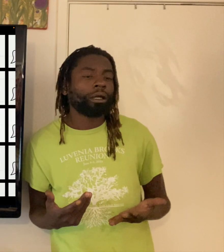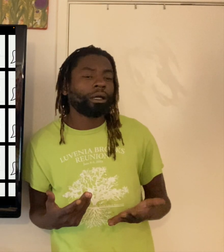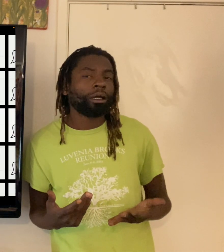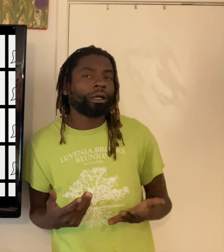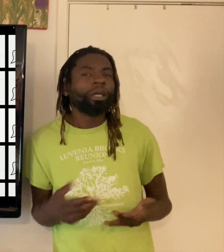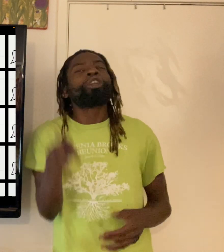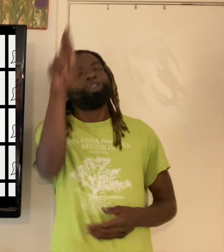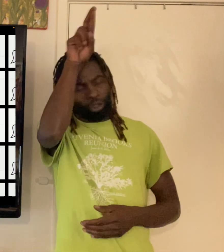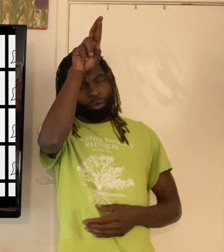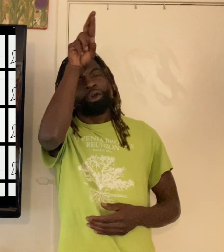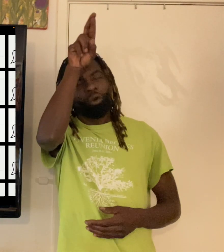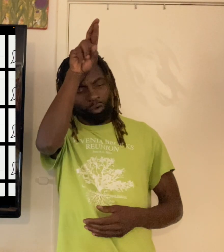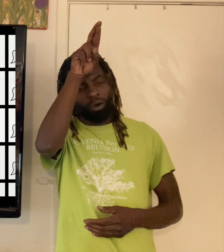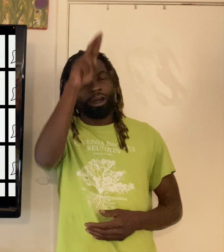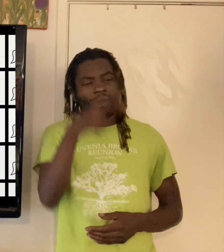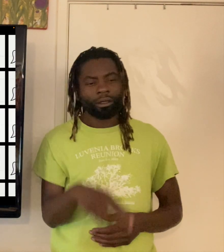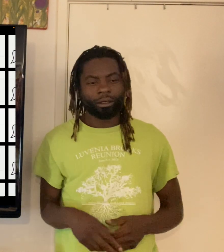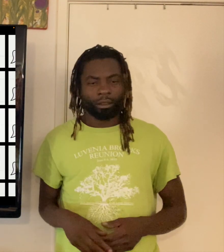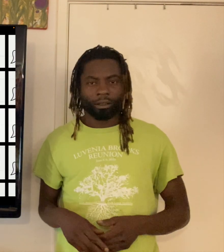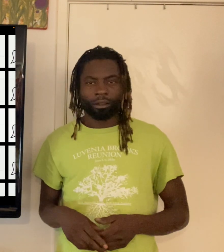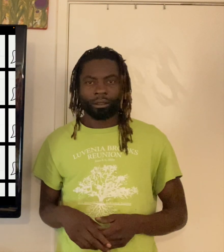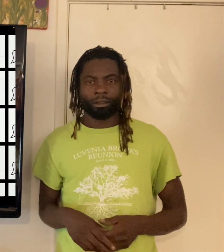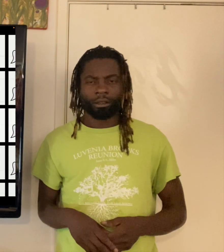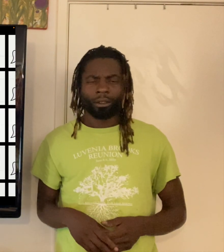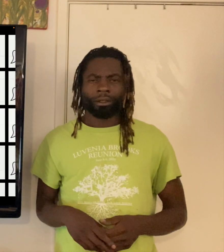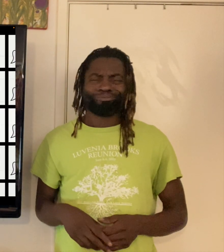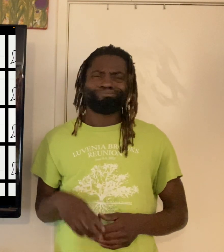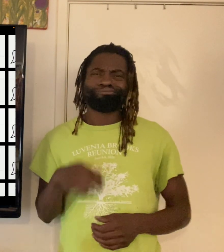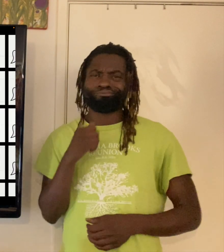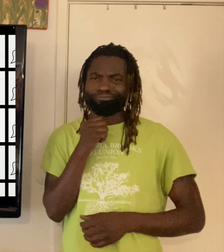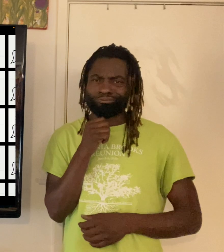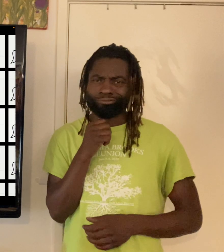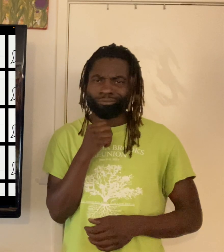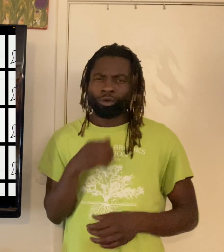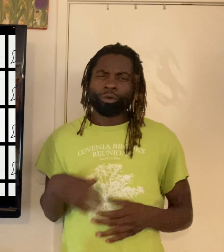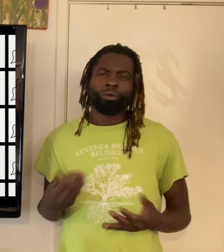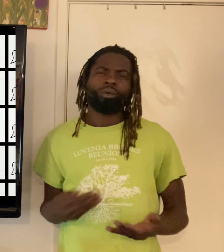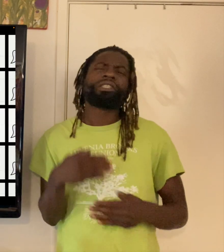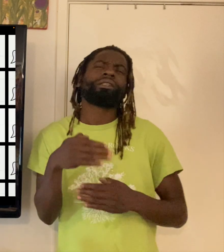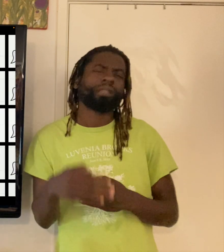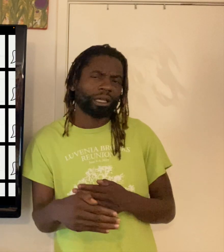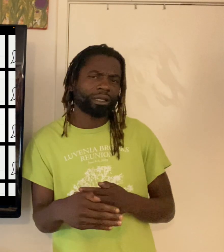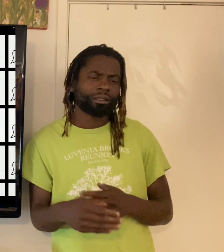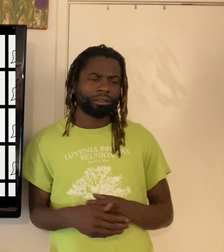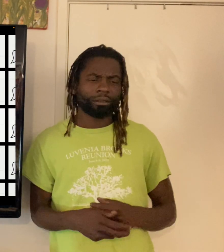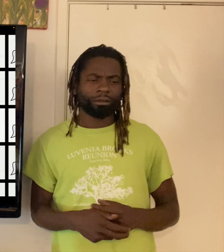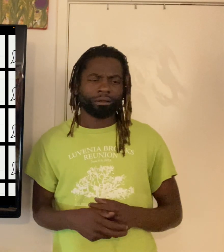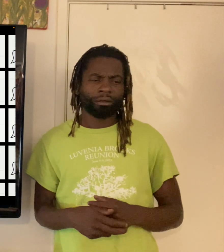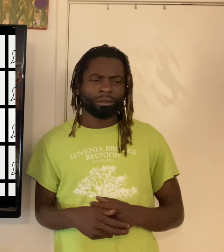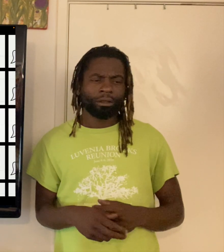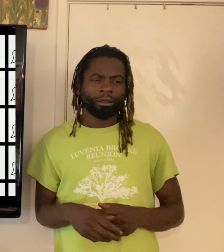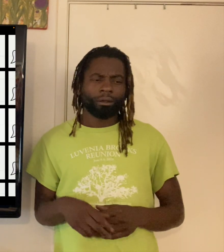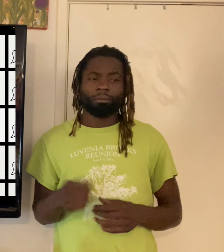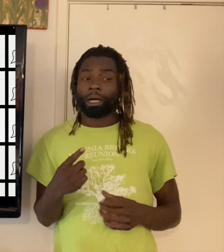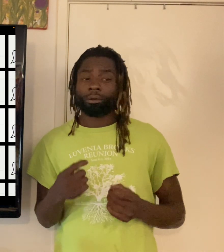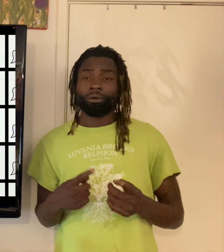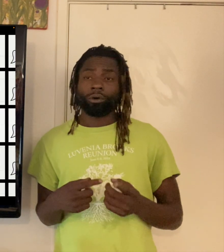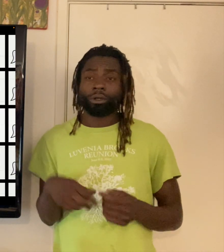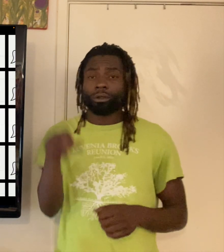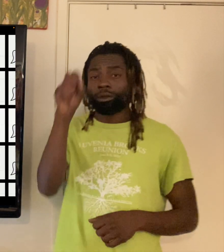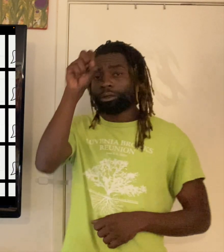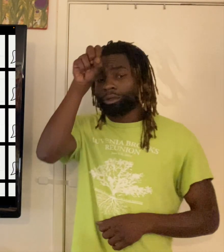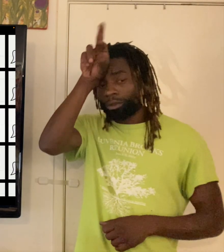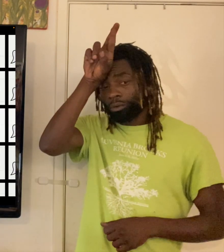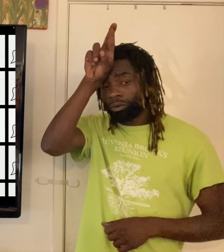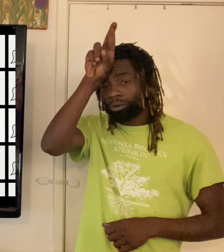That's right, unicorn. And let's try to figure out the last space. So there is popcorn,